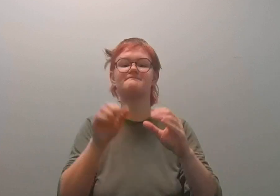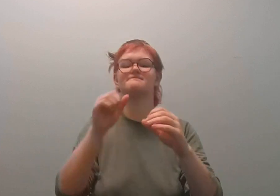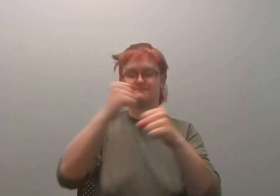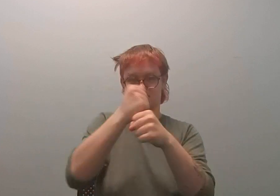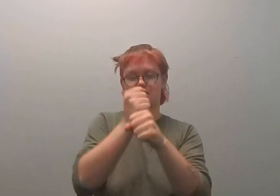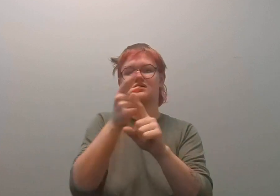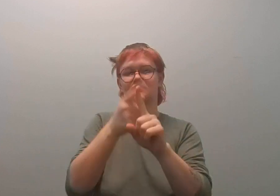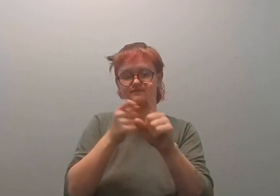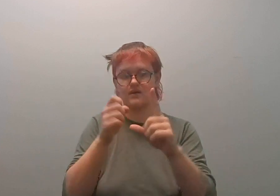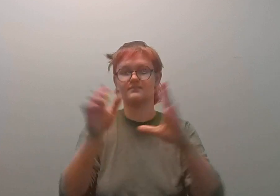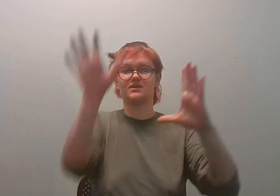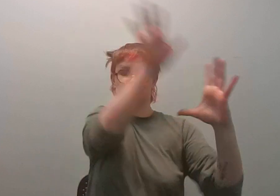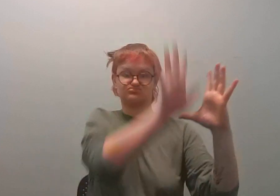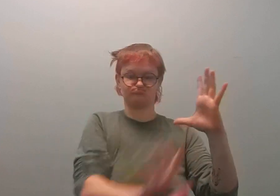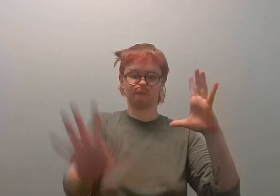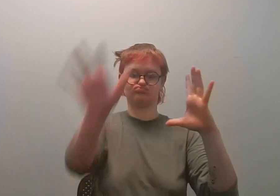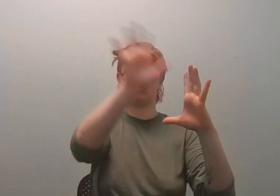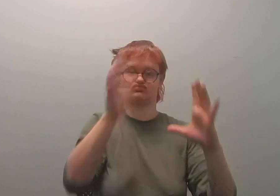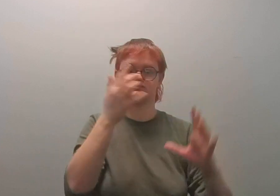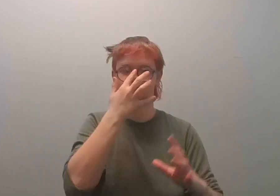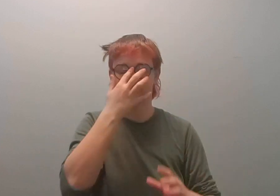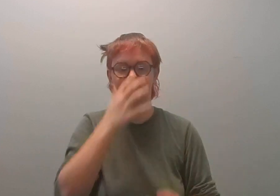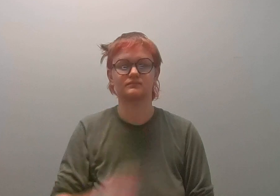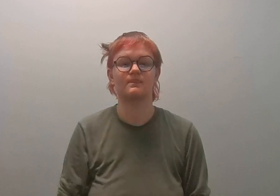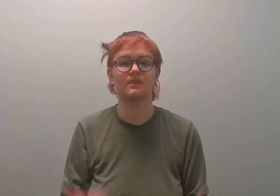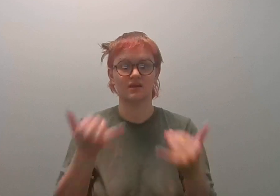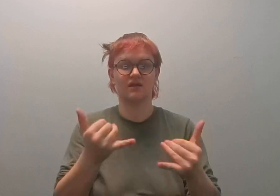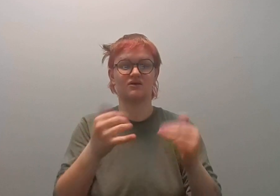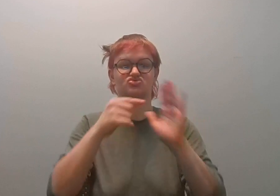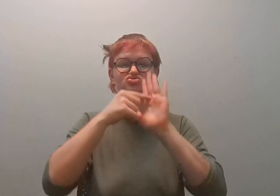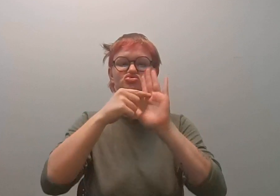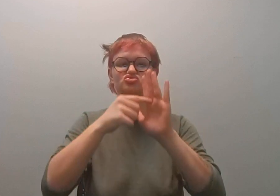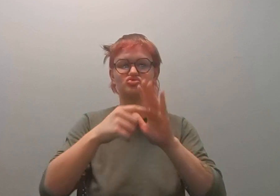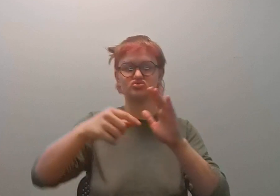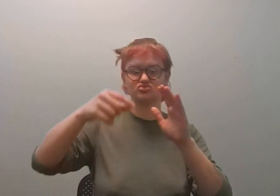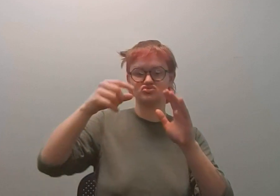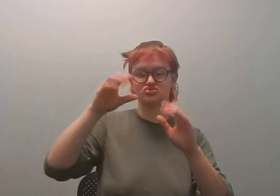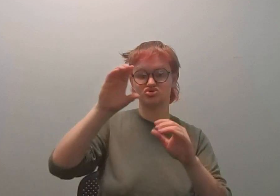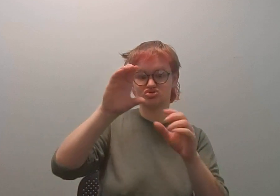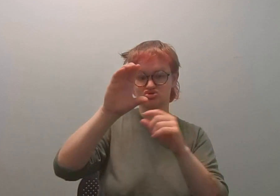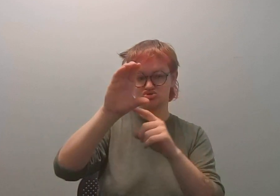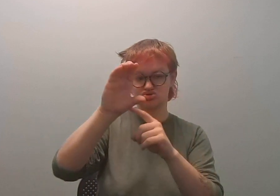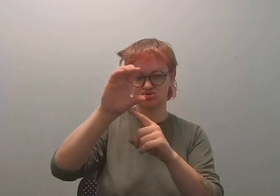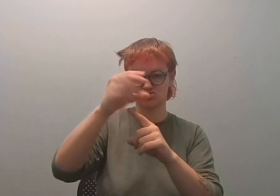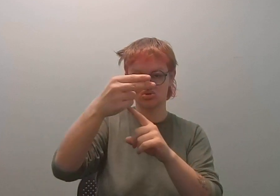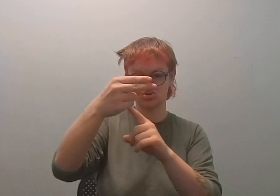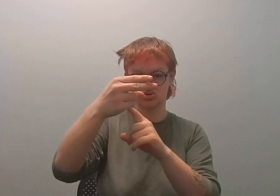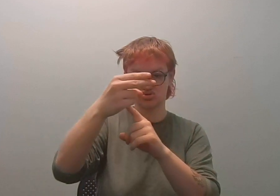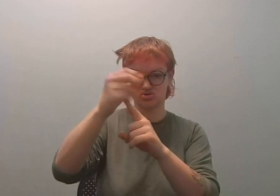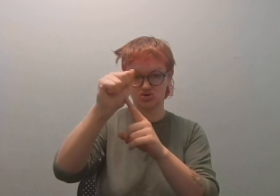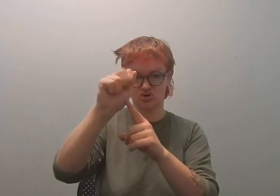are equal and opposite. So, when protons and electrons are paired in atoms, their charges